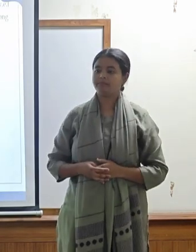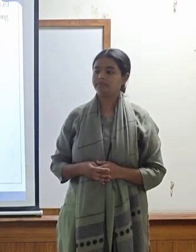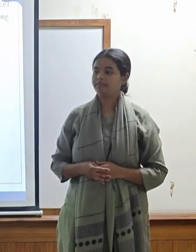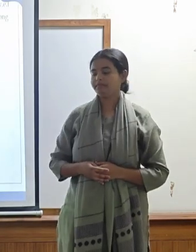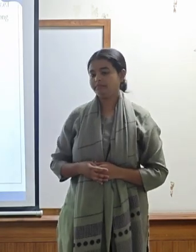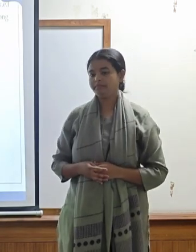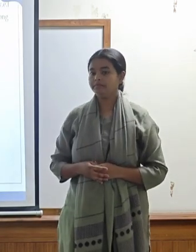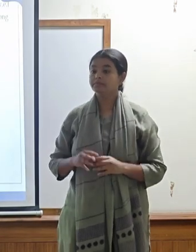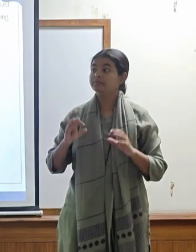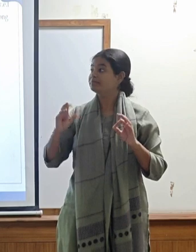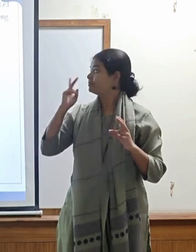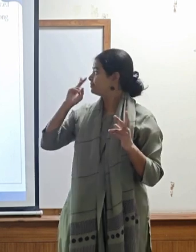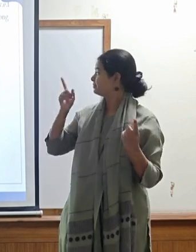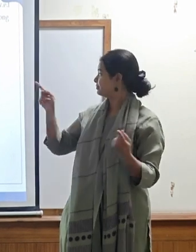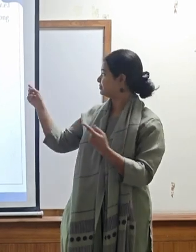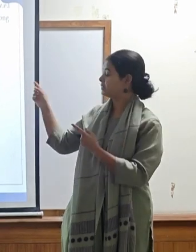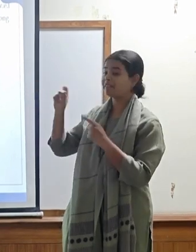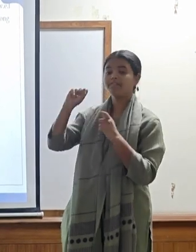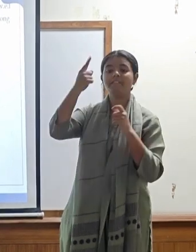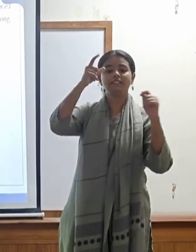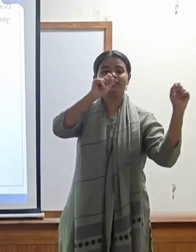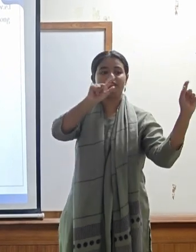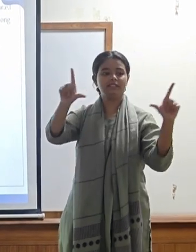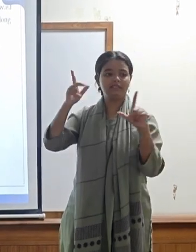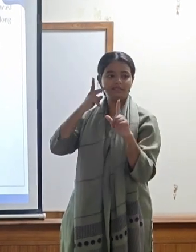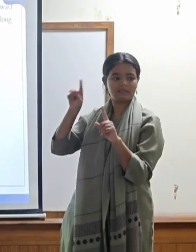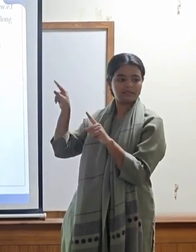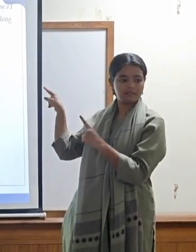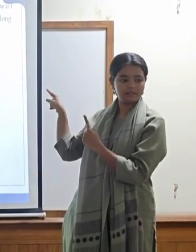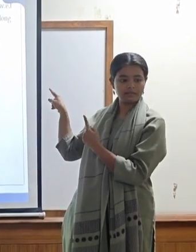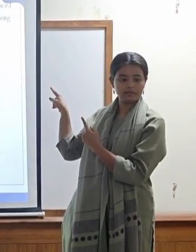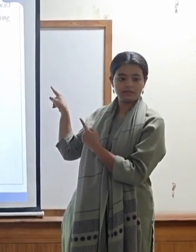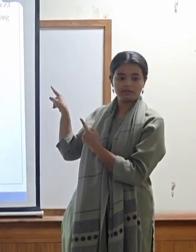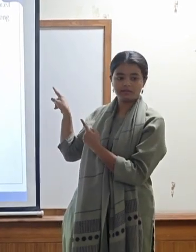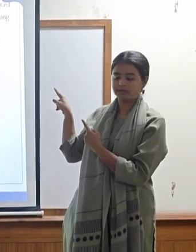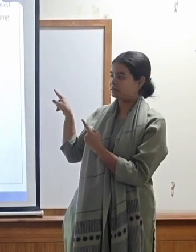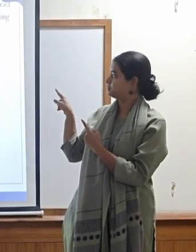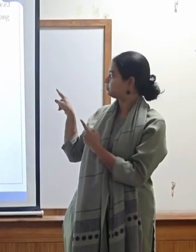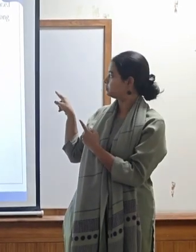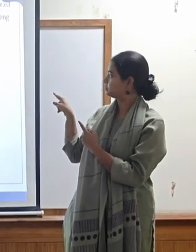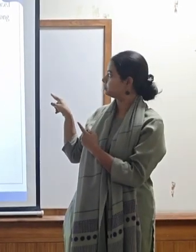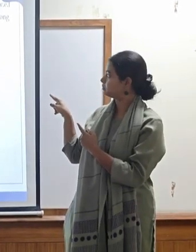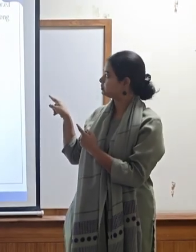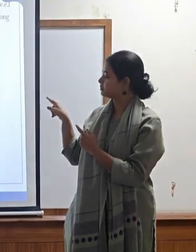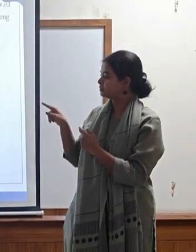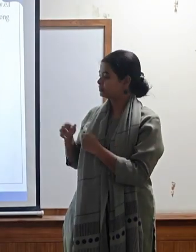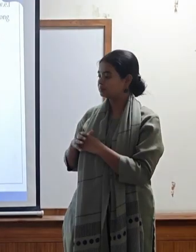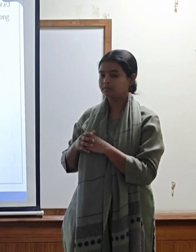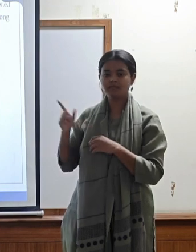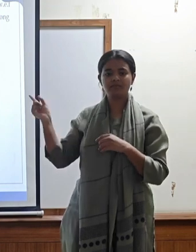Okay, so this is the very first slide which shows what was the reasons of bringing UPS into